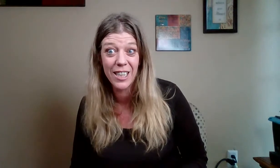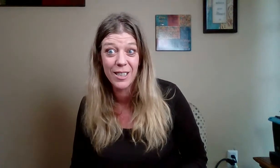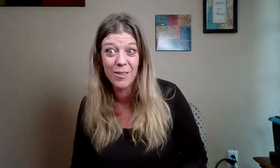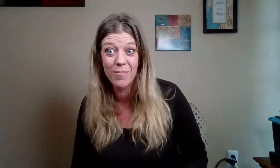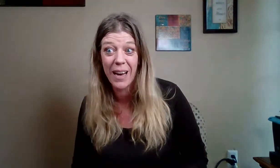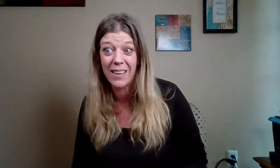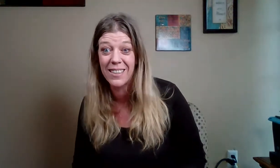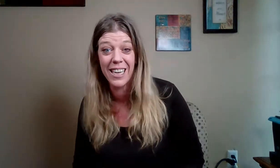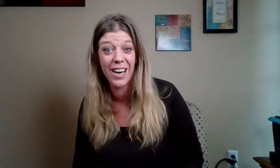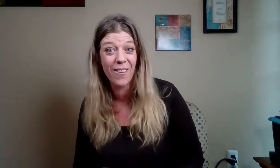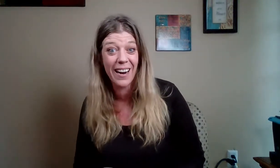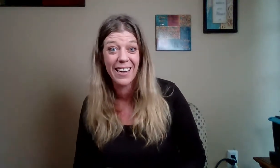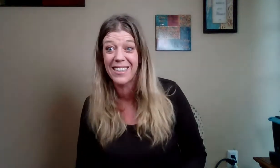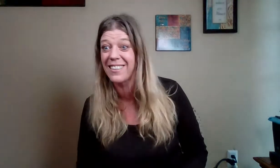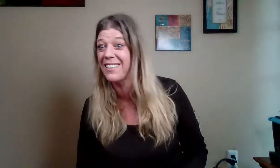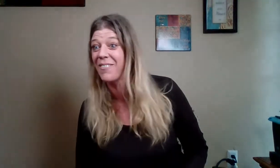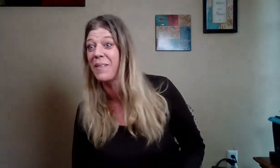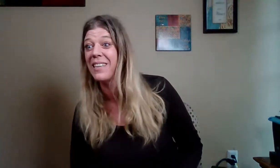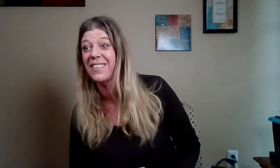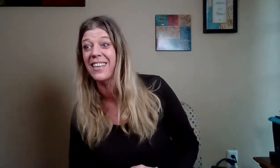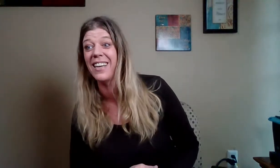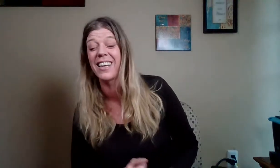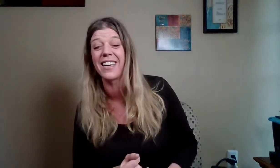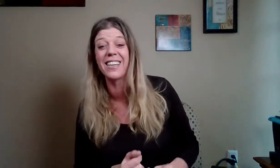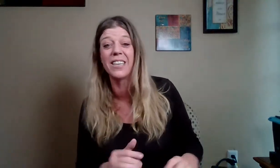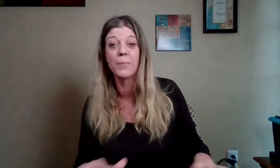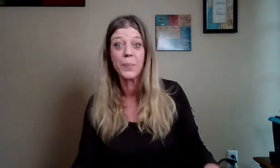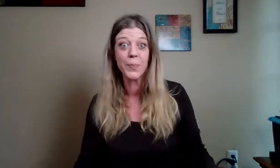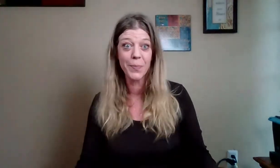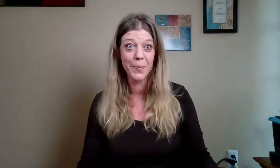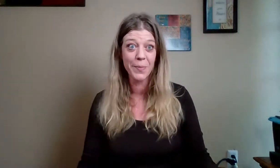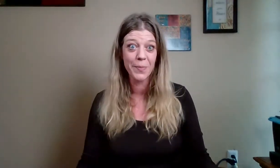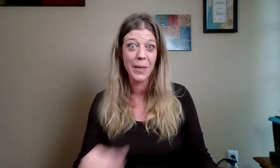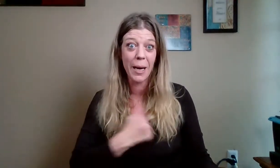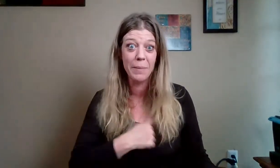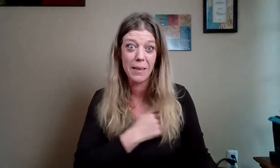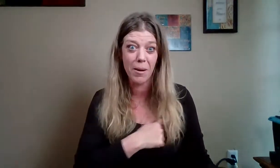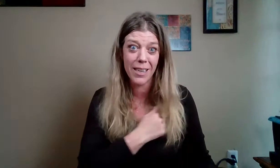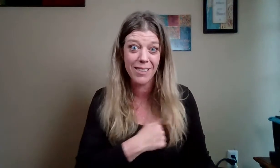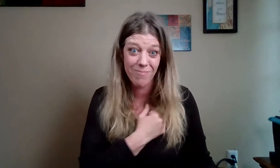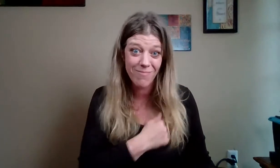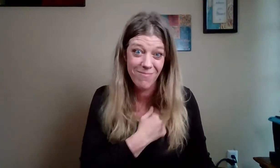She's bouncing around to some music. I'm sorry.